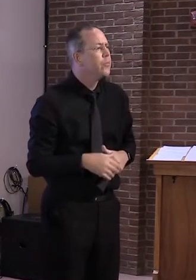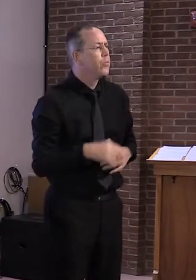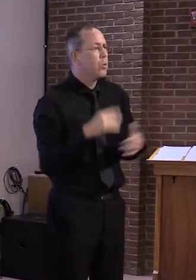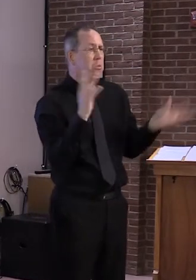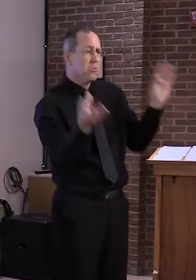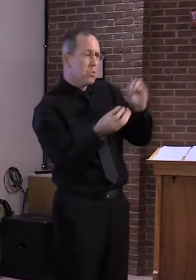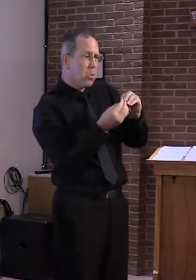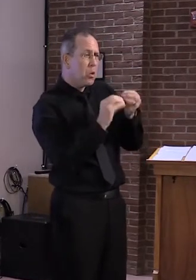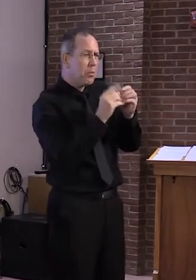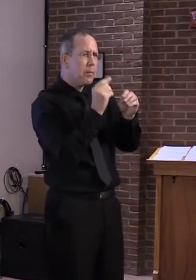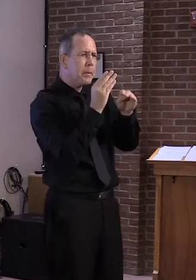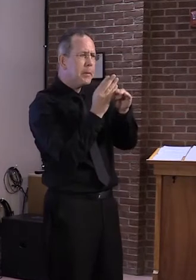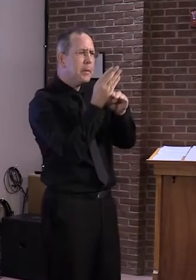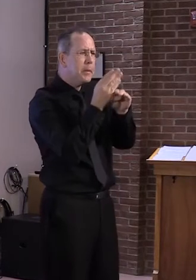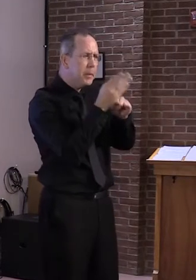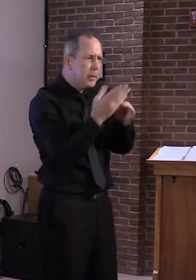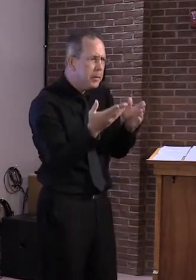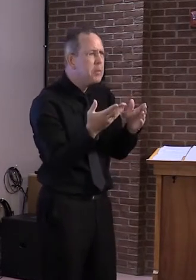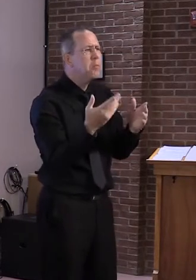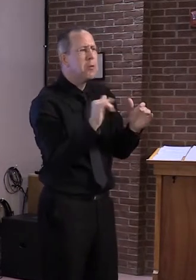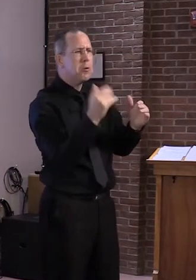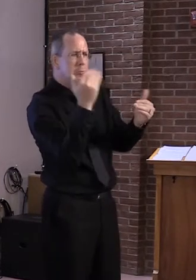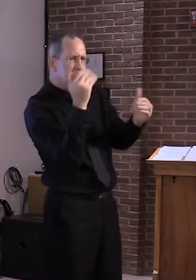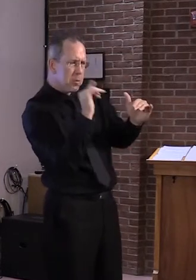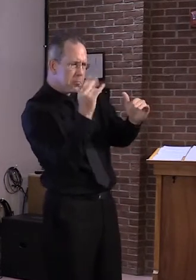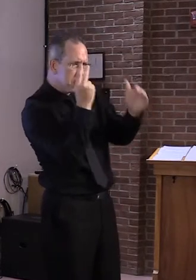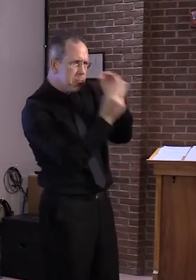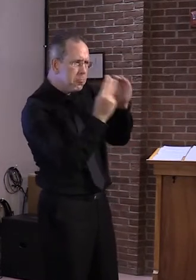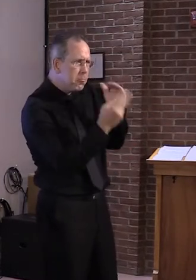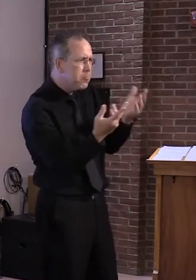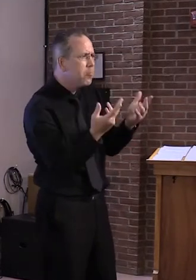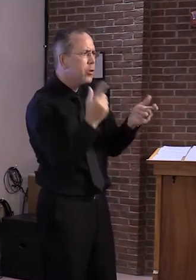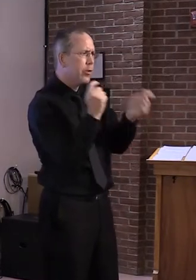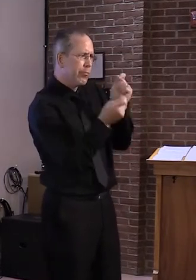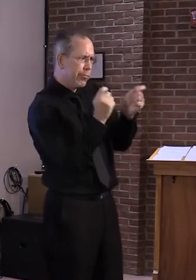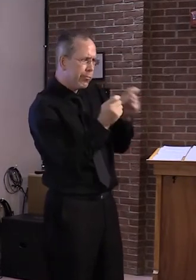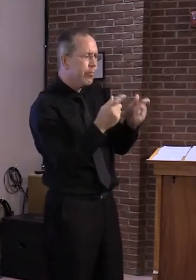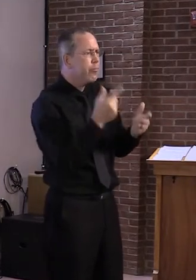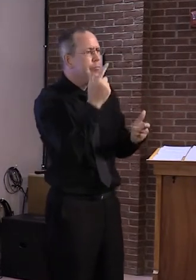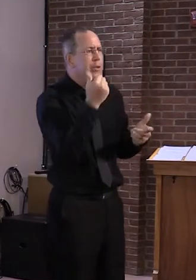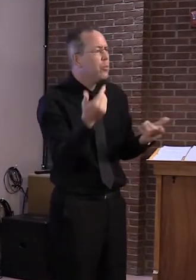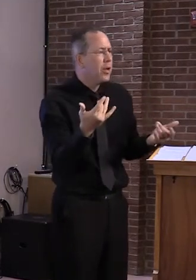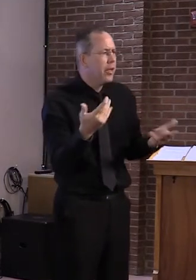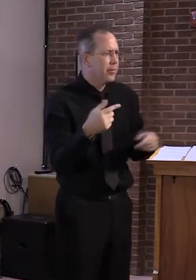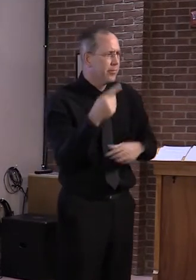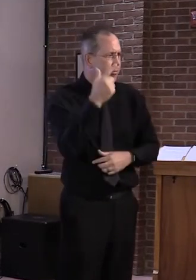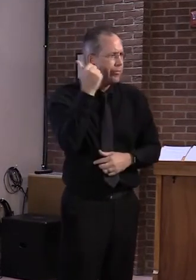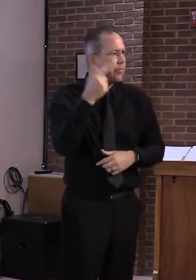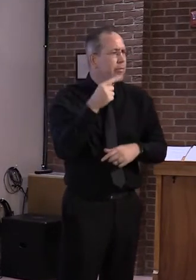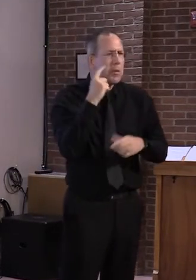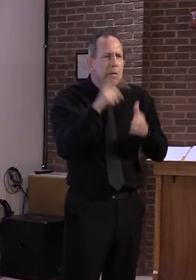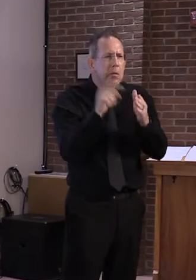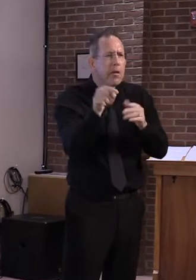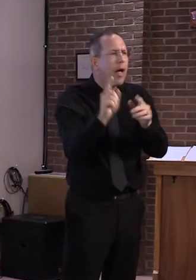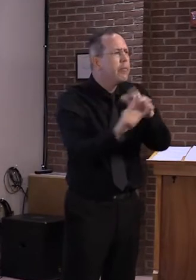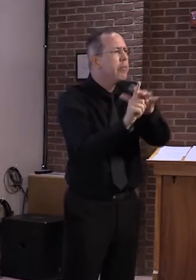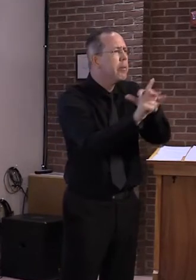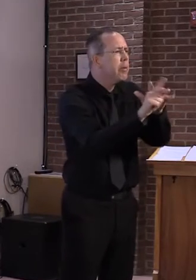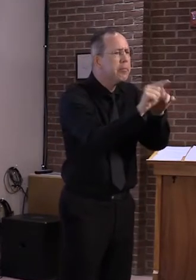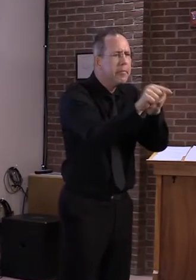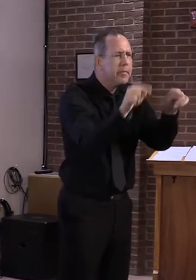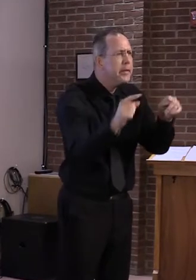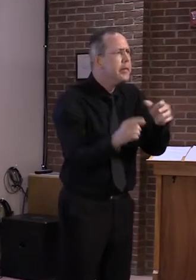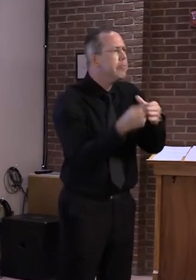really not all that unexpected when we consider the handful of outbreaks and clusters the health department is currently managing. But